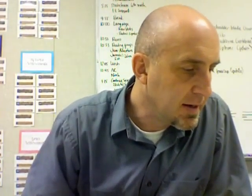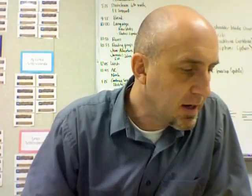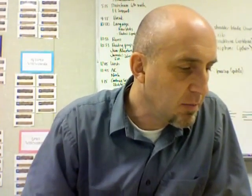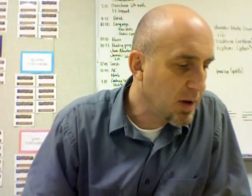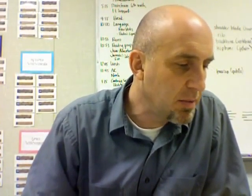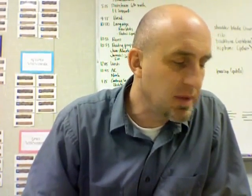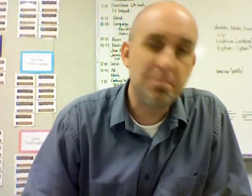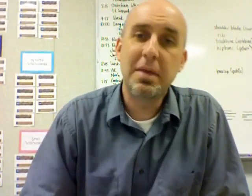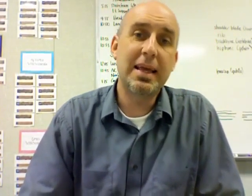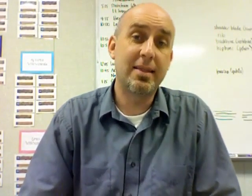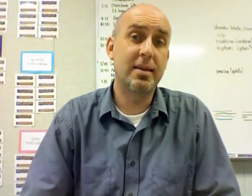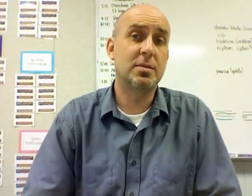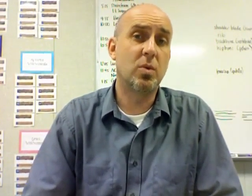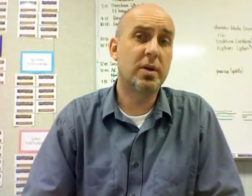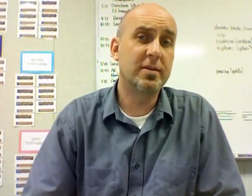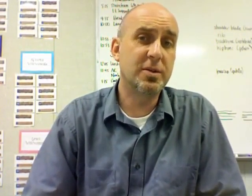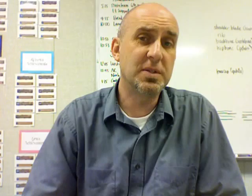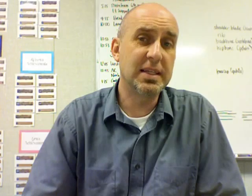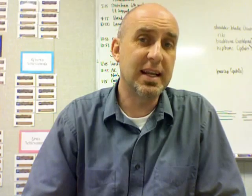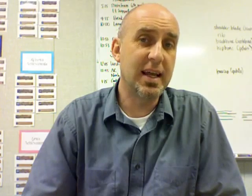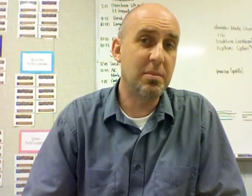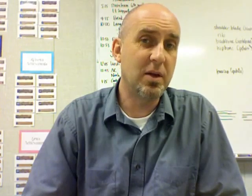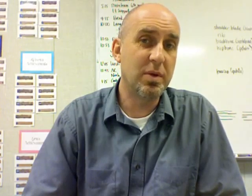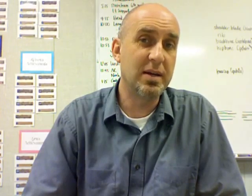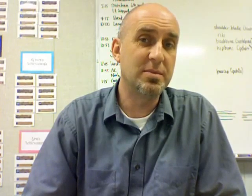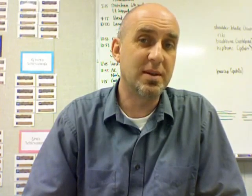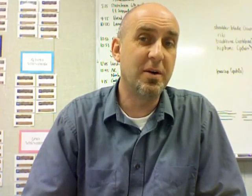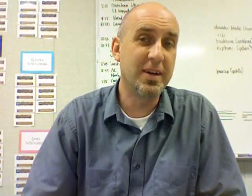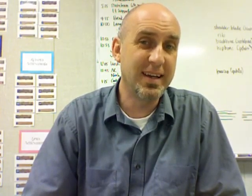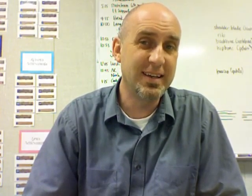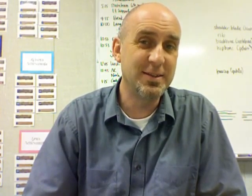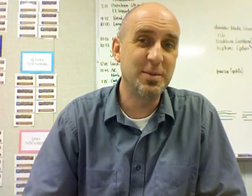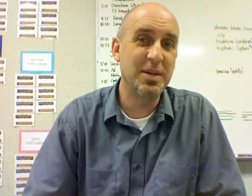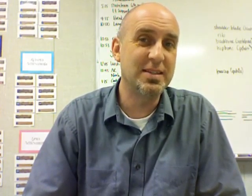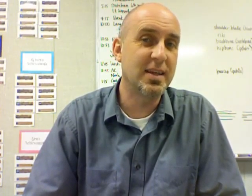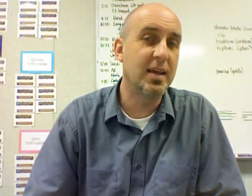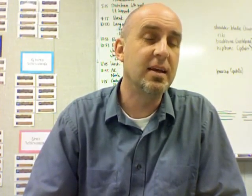I'm probably making things more confusing than I am helping. I'm sorry. Do the best I can.